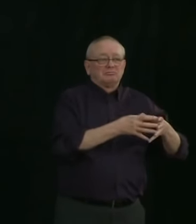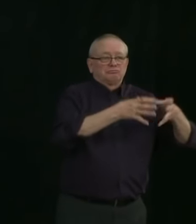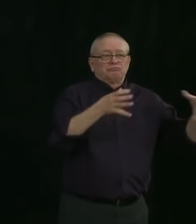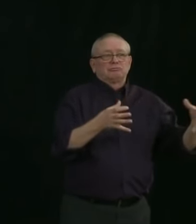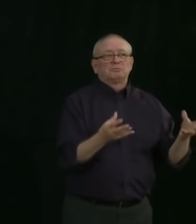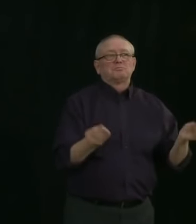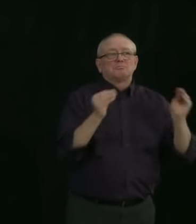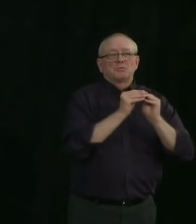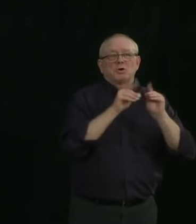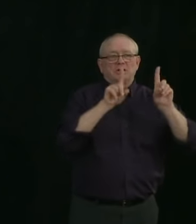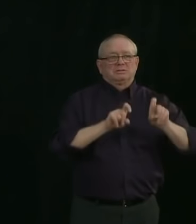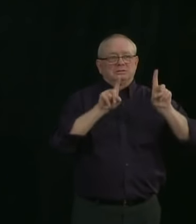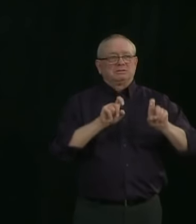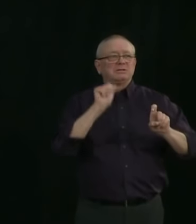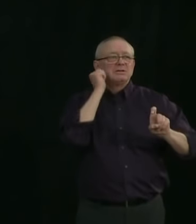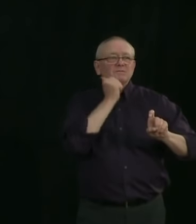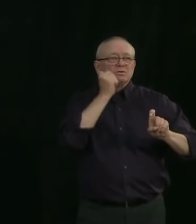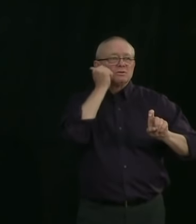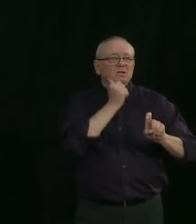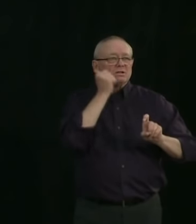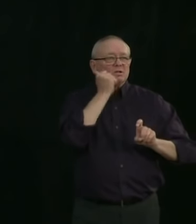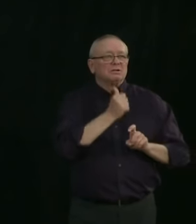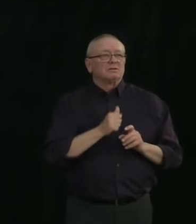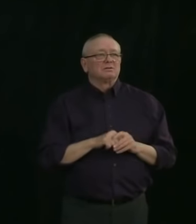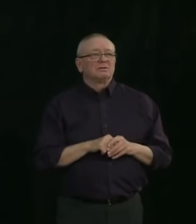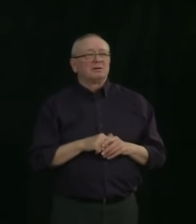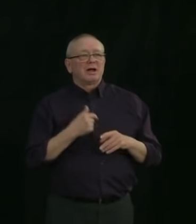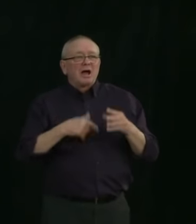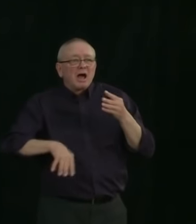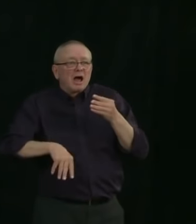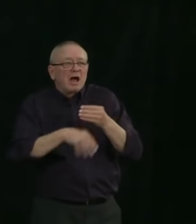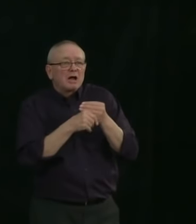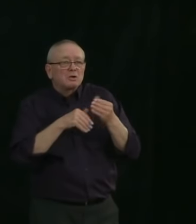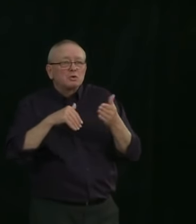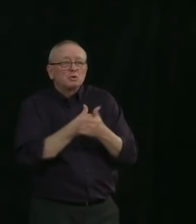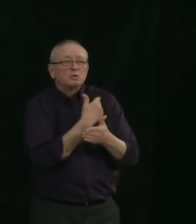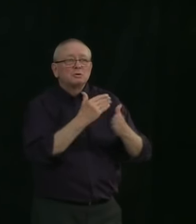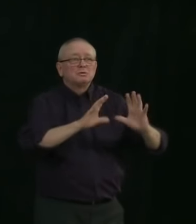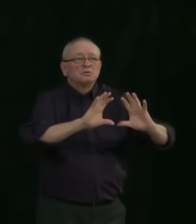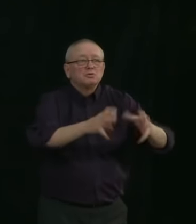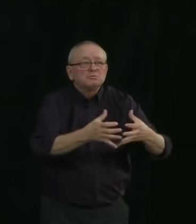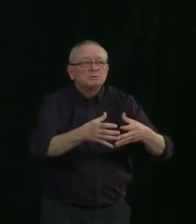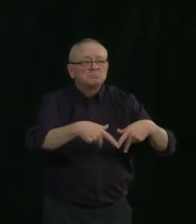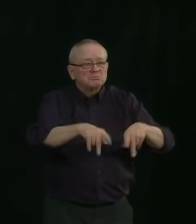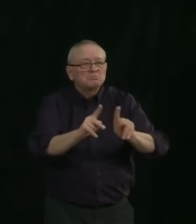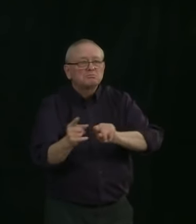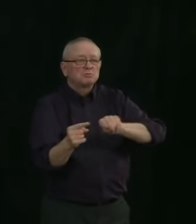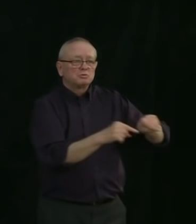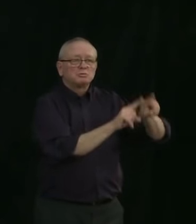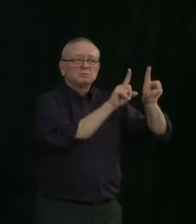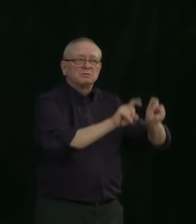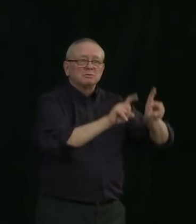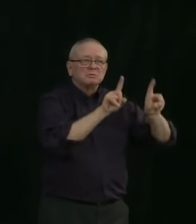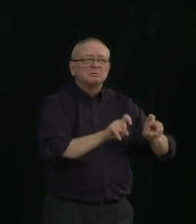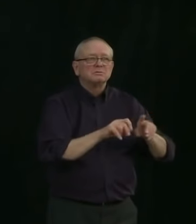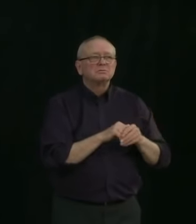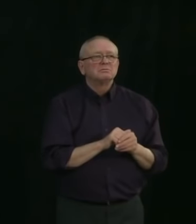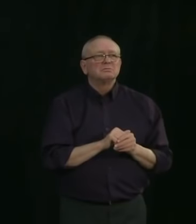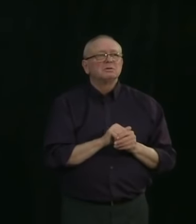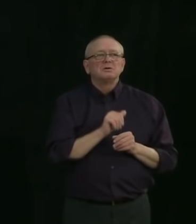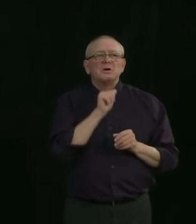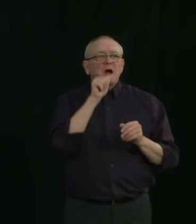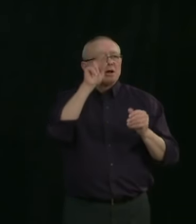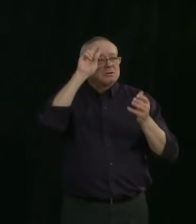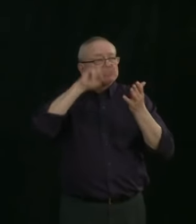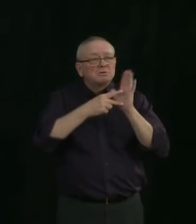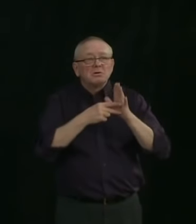we have opened up our criteria to additional groups. But we've wanted to do that slowly so that we don't overwhelm the system. And so